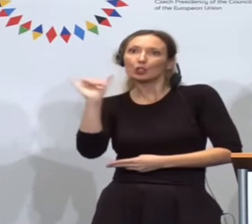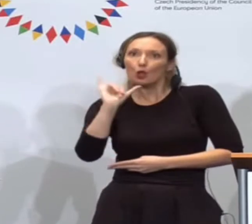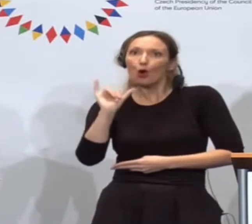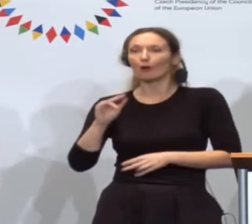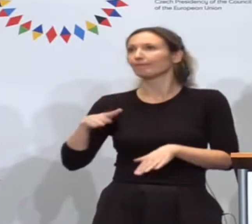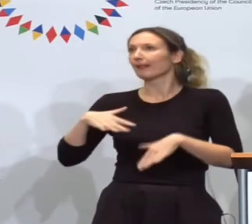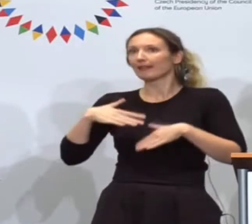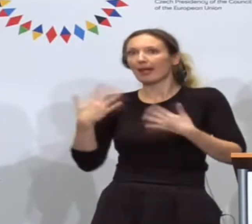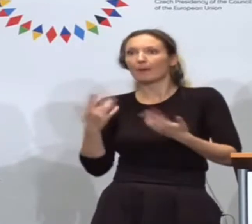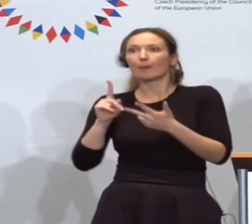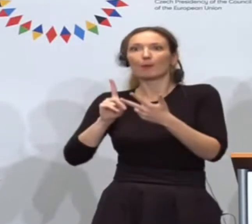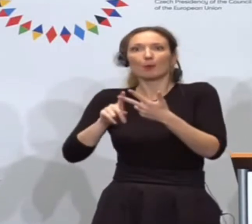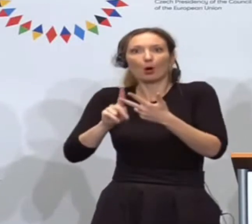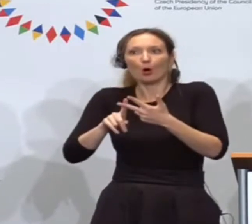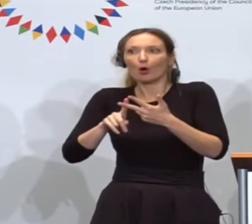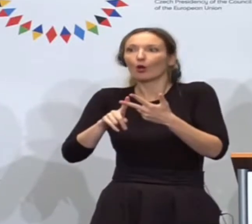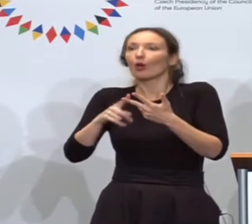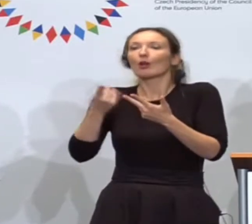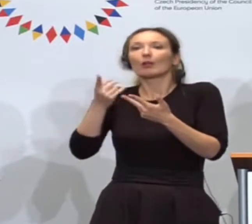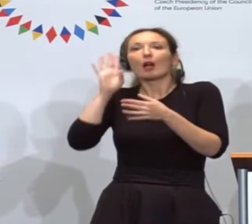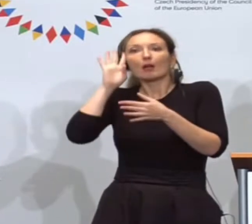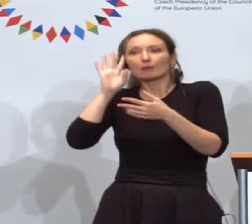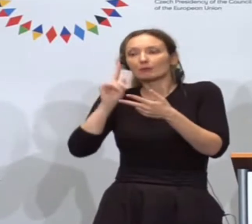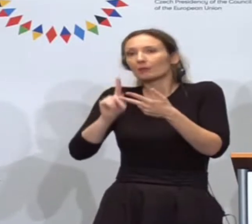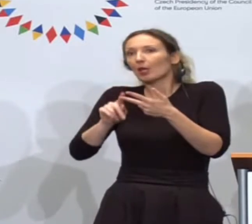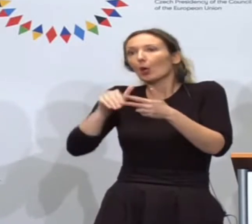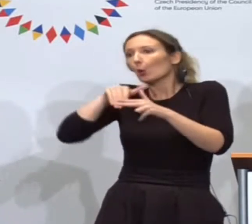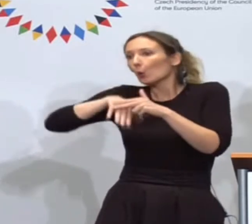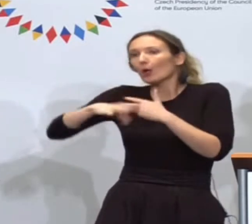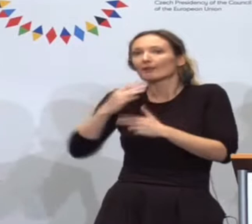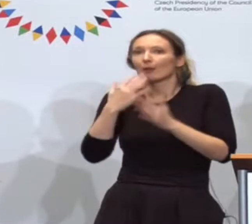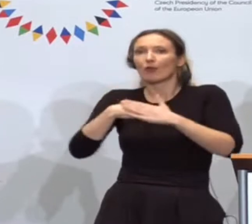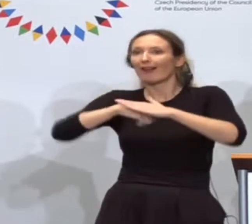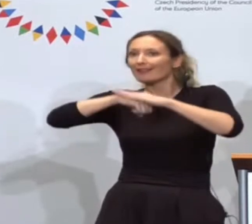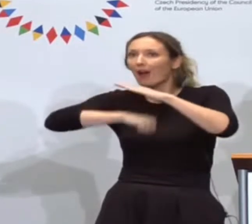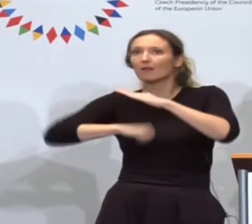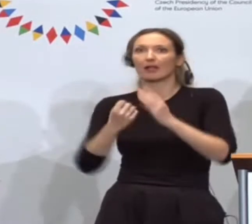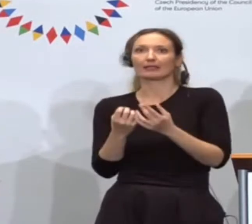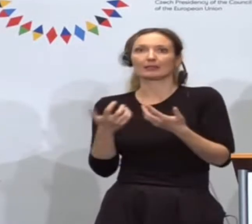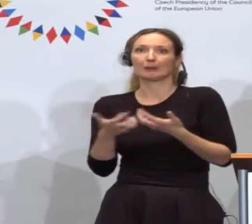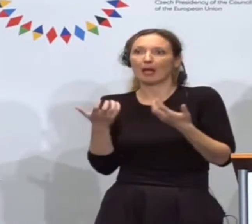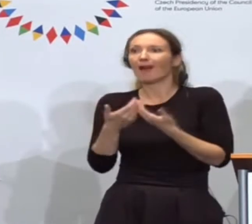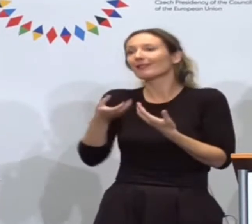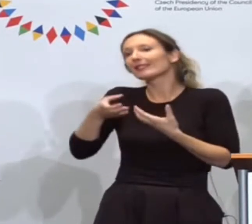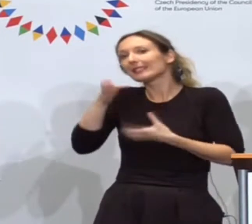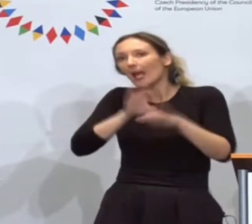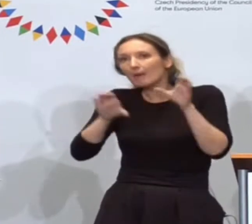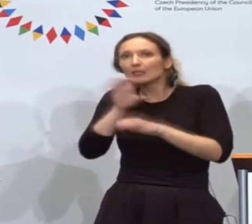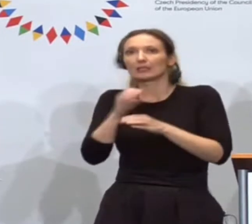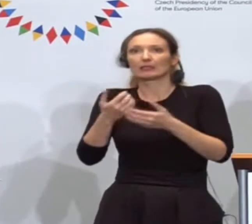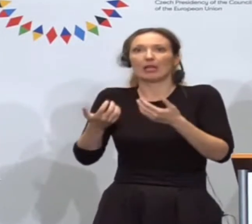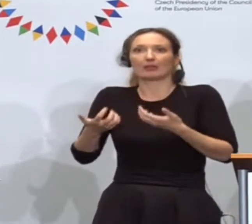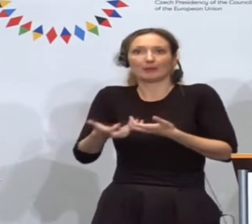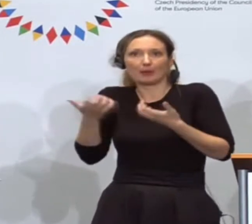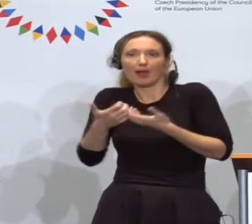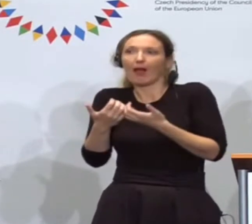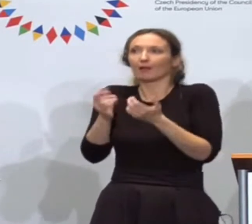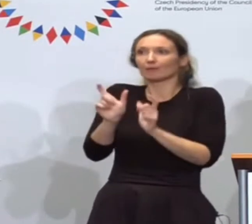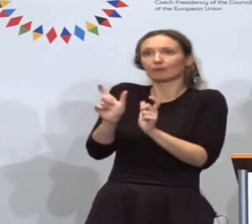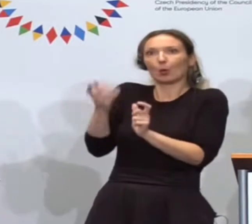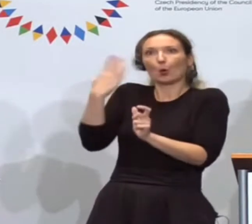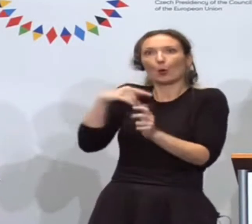nuclear, chemical or biological weapons. Well, that cannot be solved